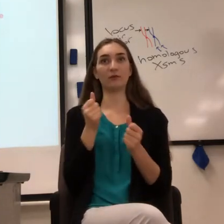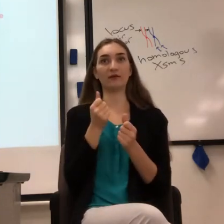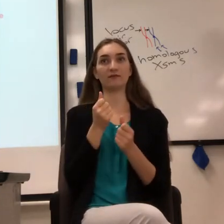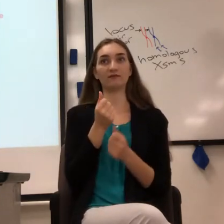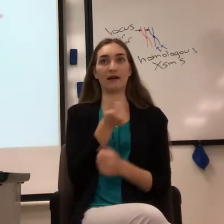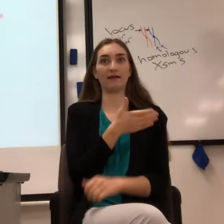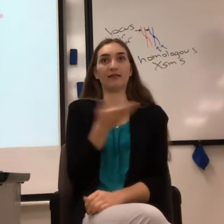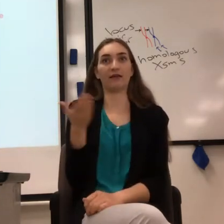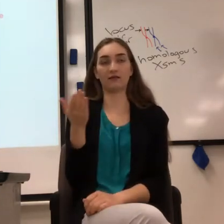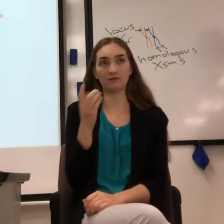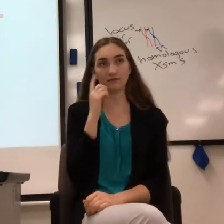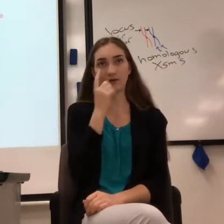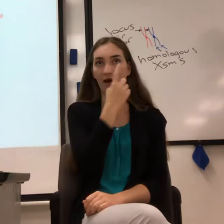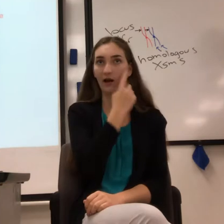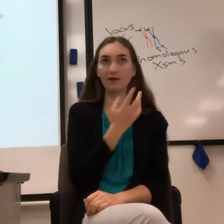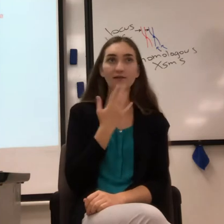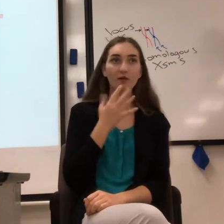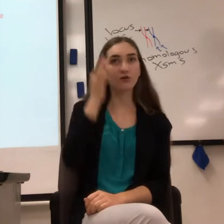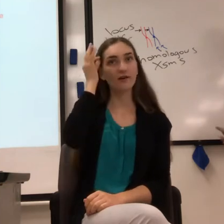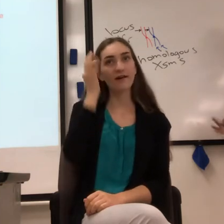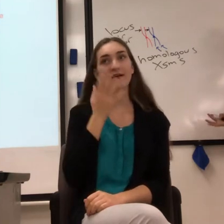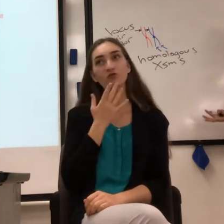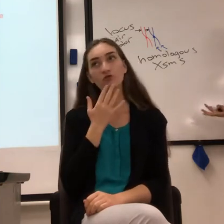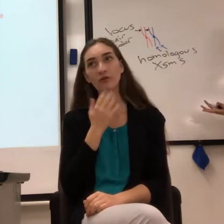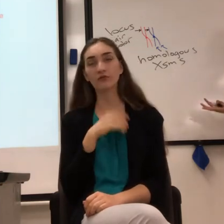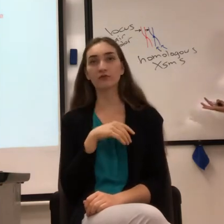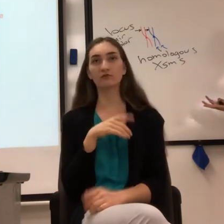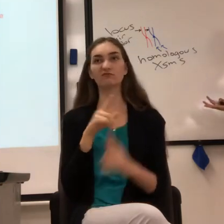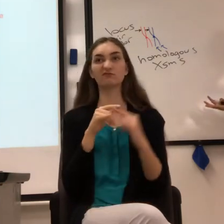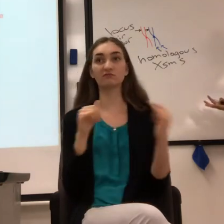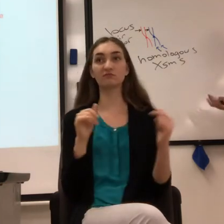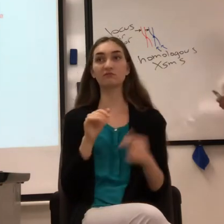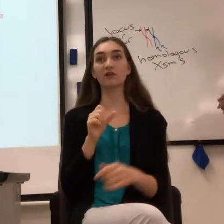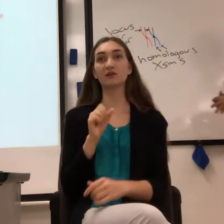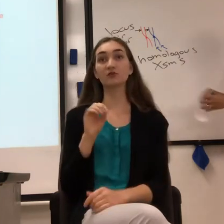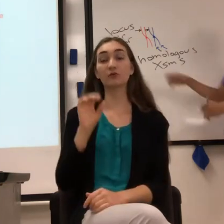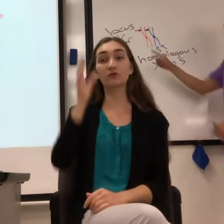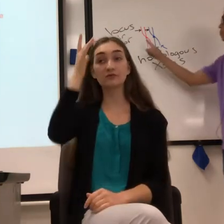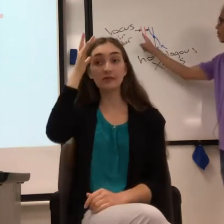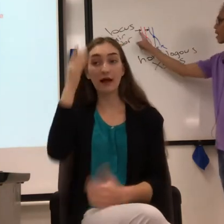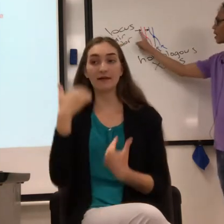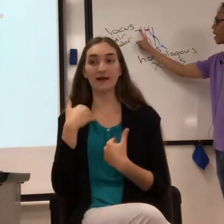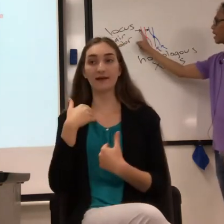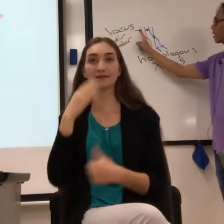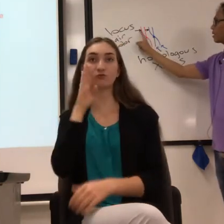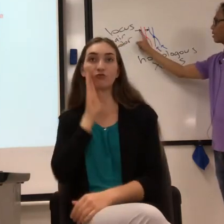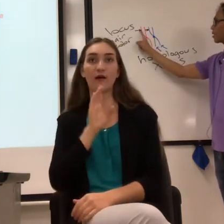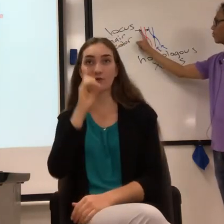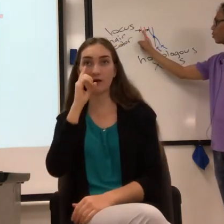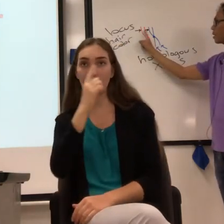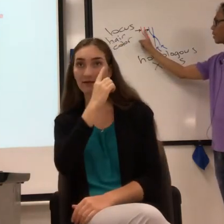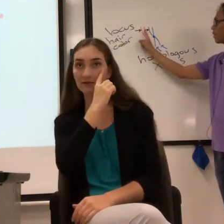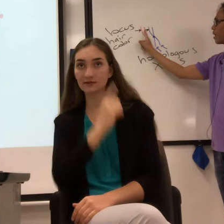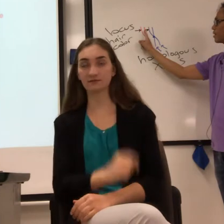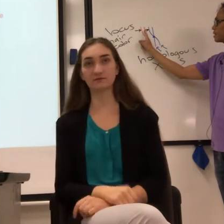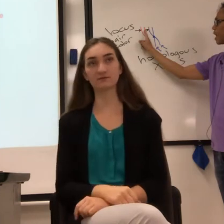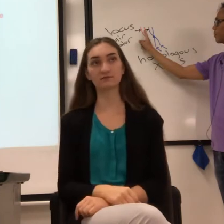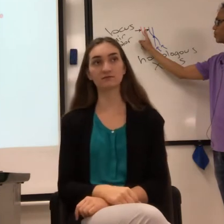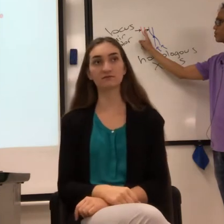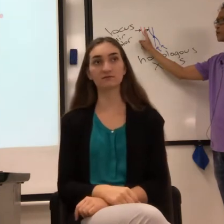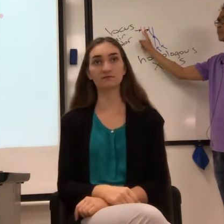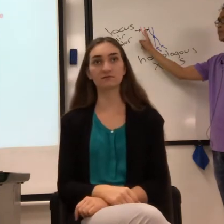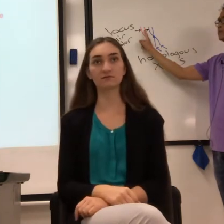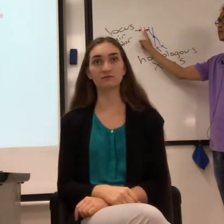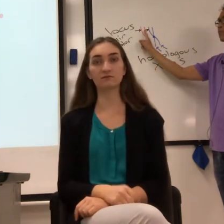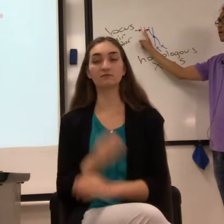Yeah. What color are your dad's eyes? Oh, brown. Okay. Brown eye. Okay. What on his